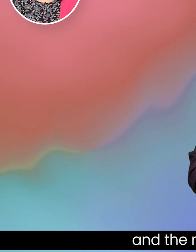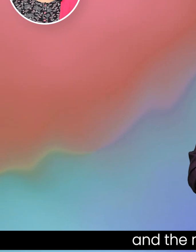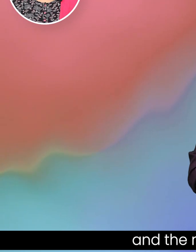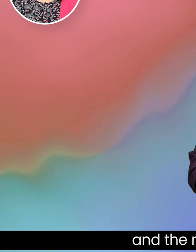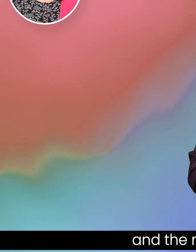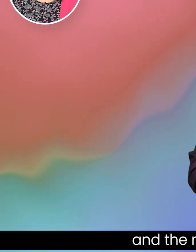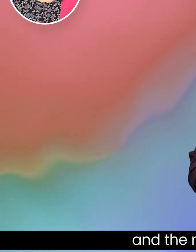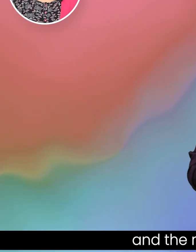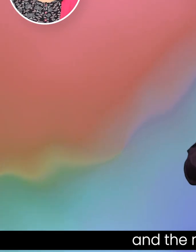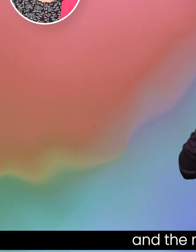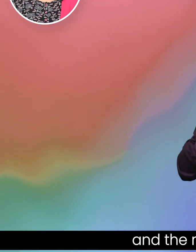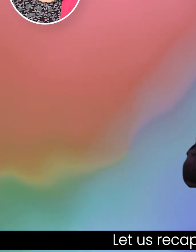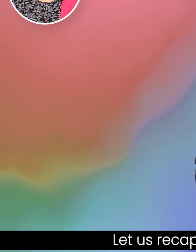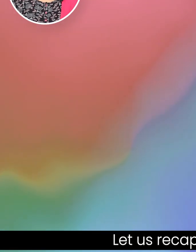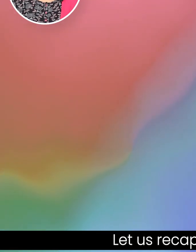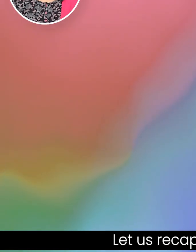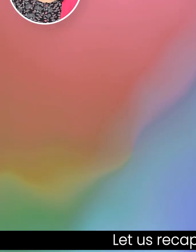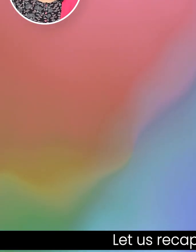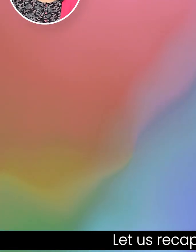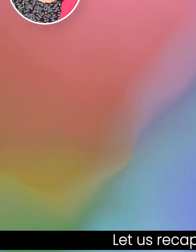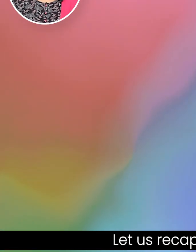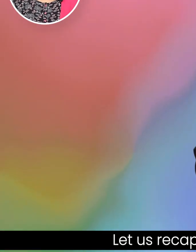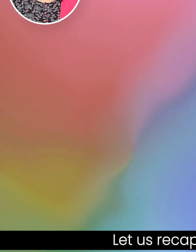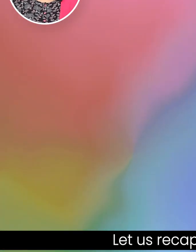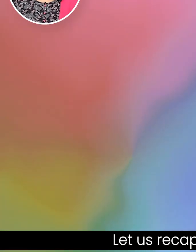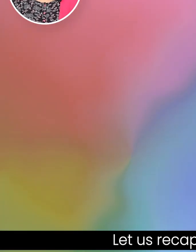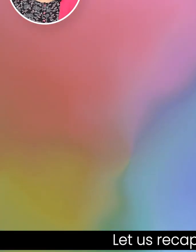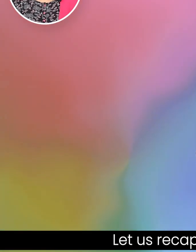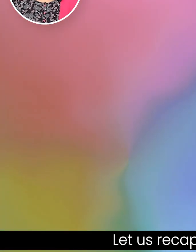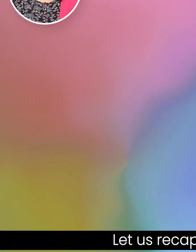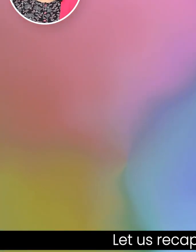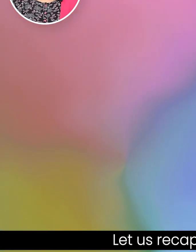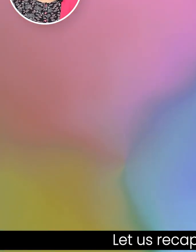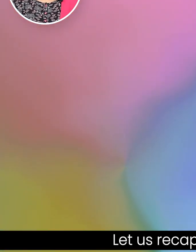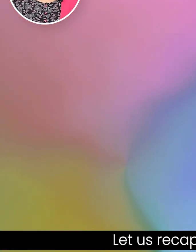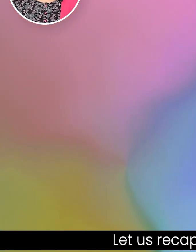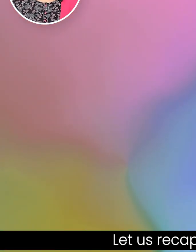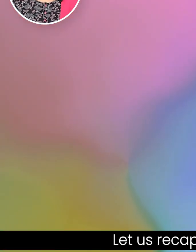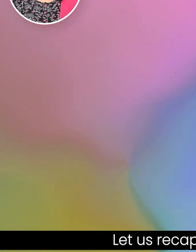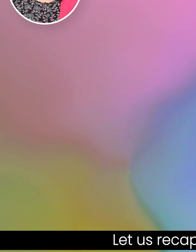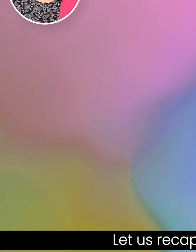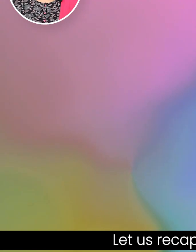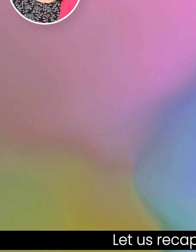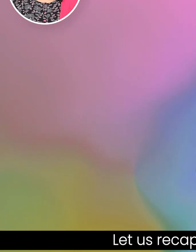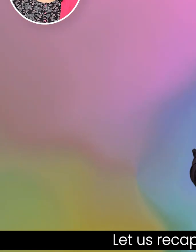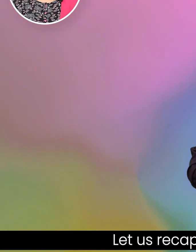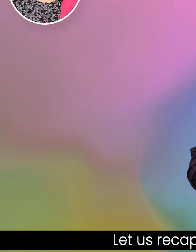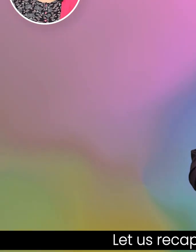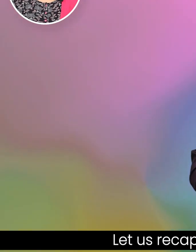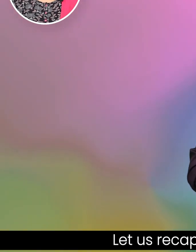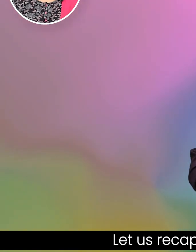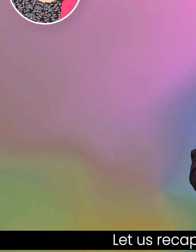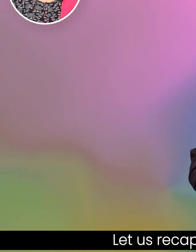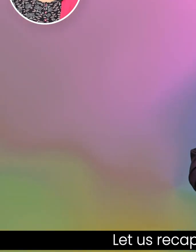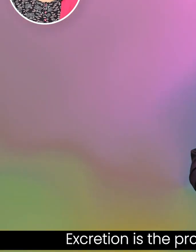formation. Let us recap the important points once again.